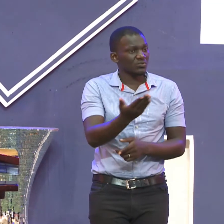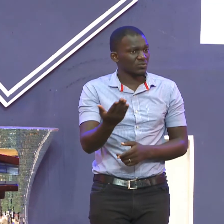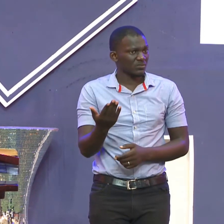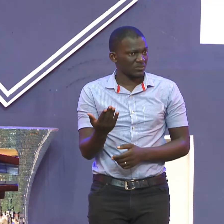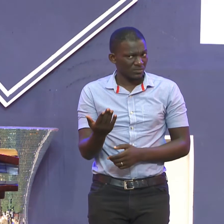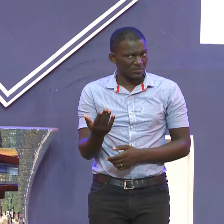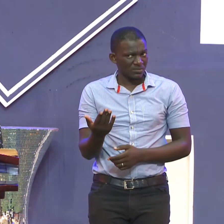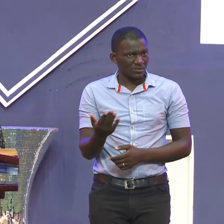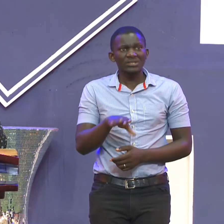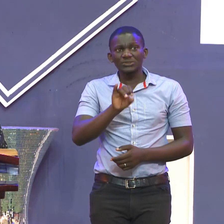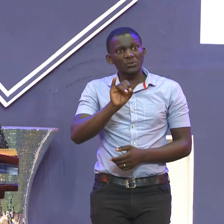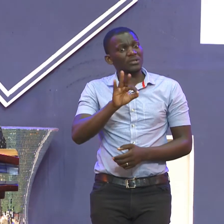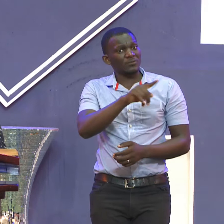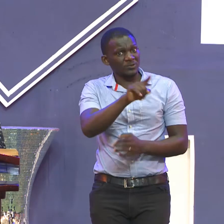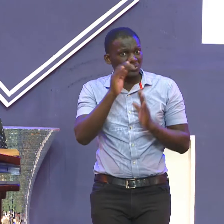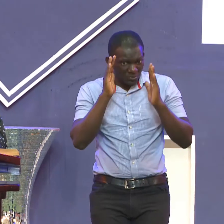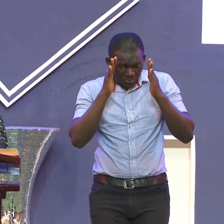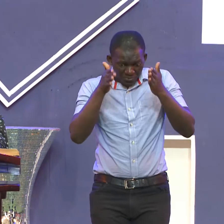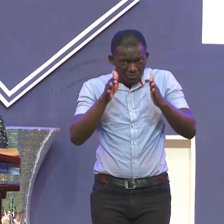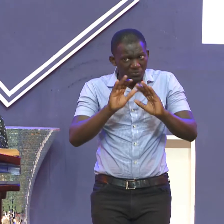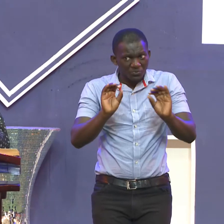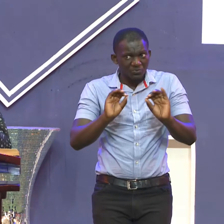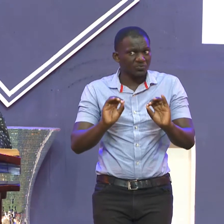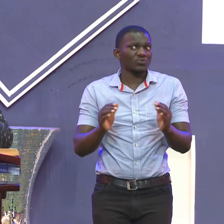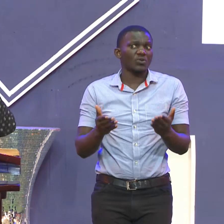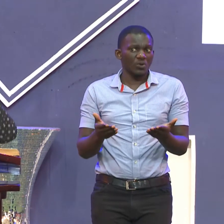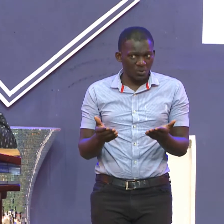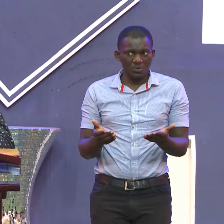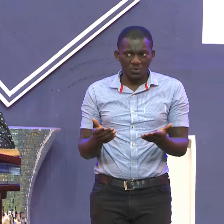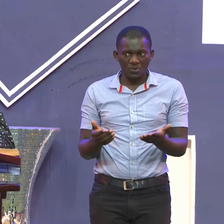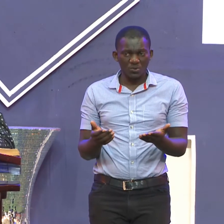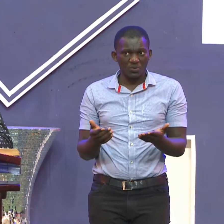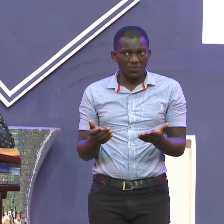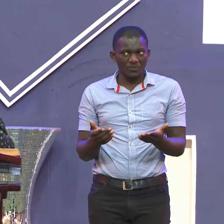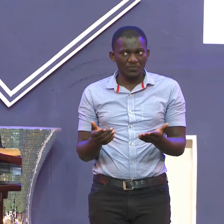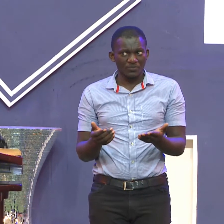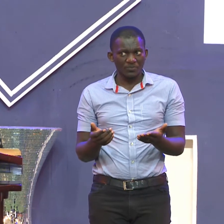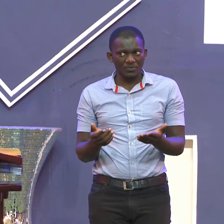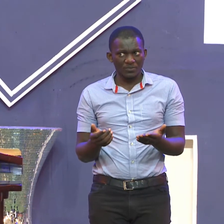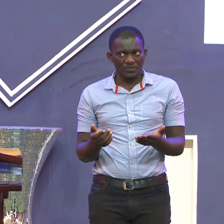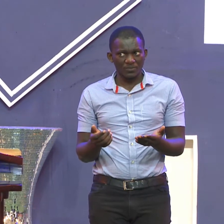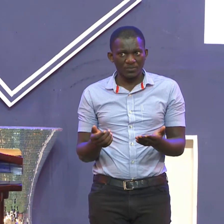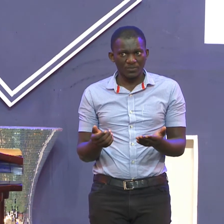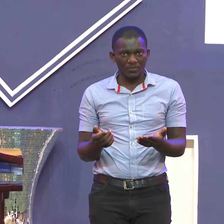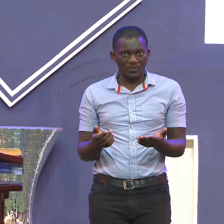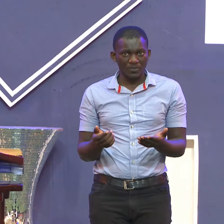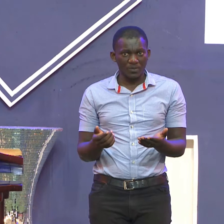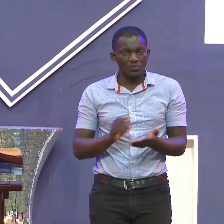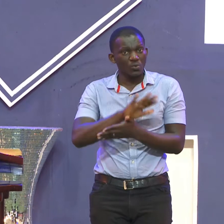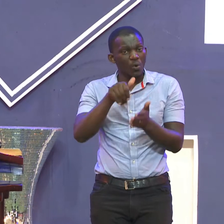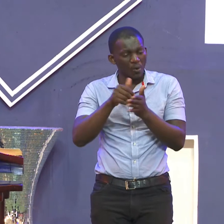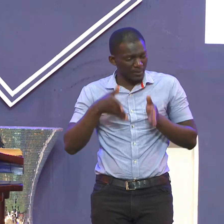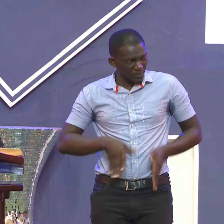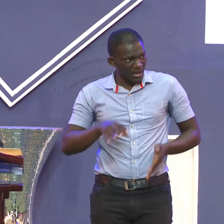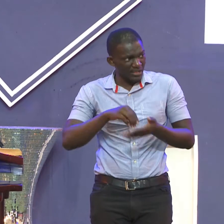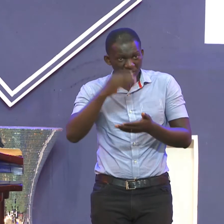to you. Kati bw'otateekayo mwoyo kuwulira nga nze bwe mpisa obuweereza obusinga obukulu eri ffenna abalokola abakkiriza Mukama.